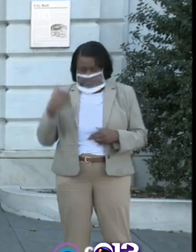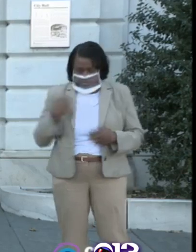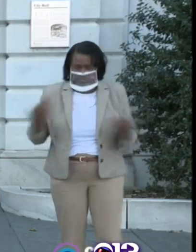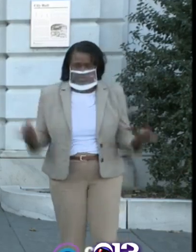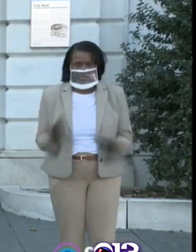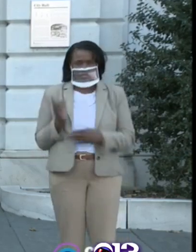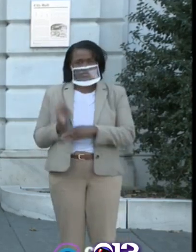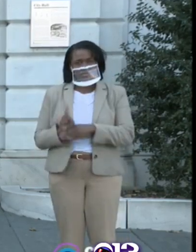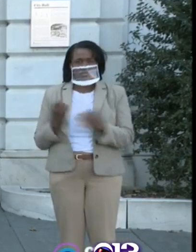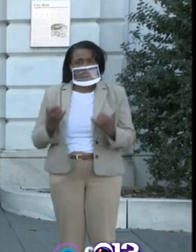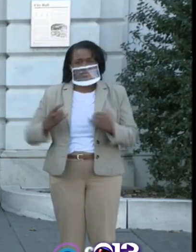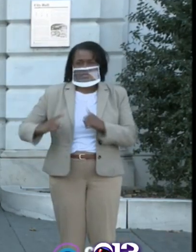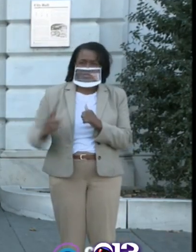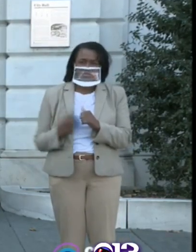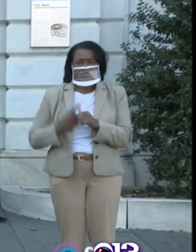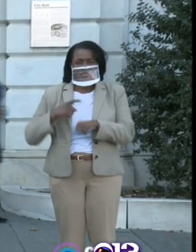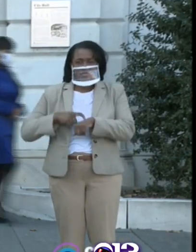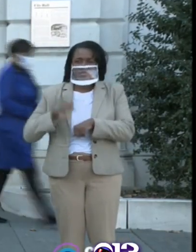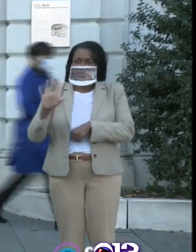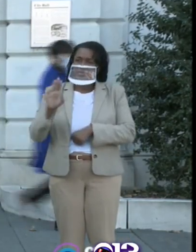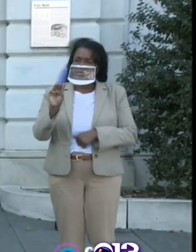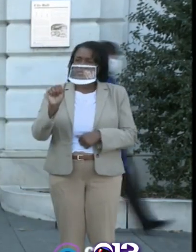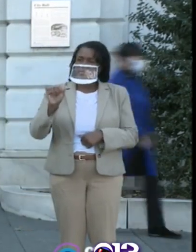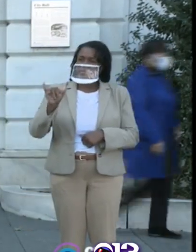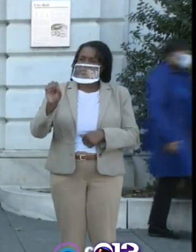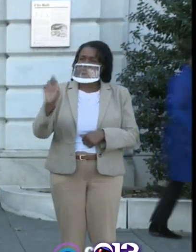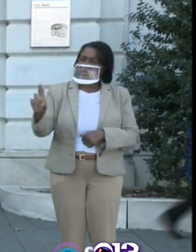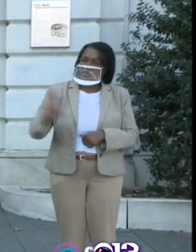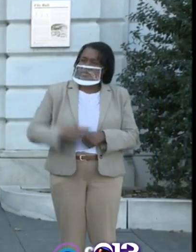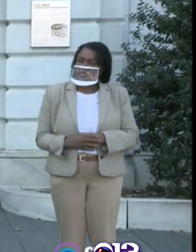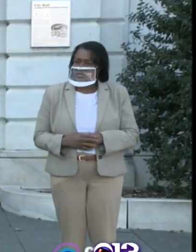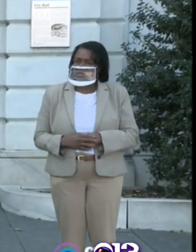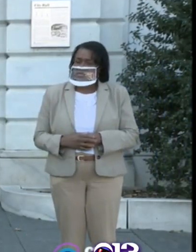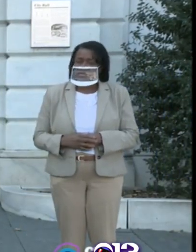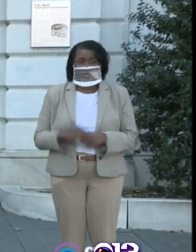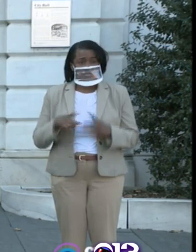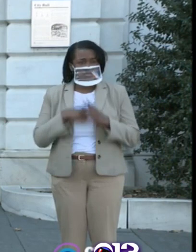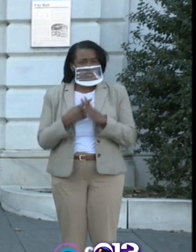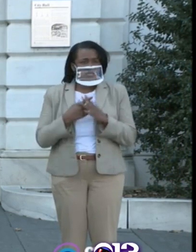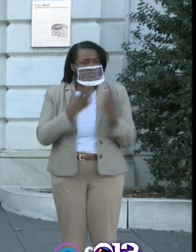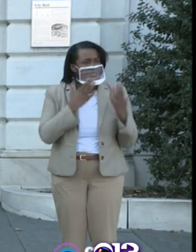Get back to Mayor Brandon Scott. It is now official, making remarks outside City Hall.